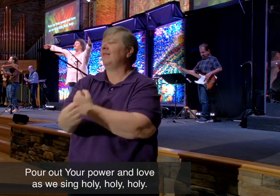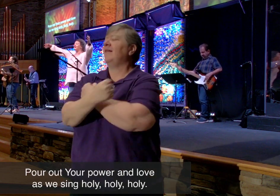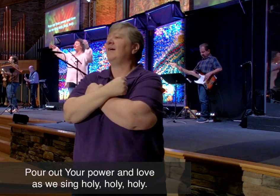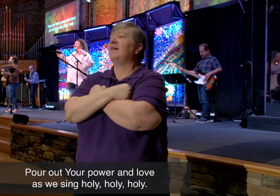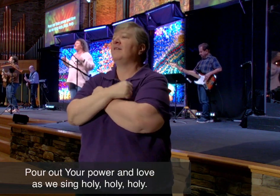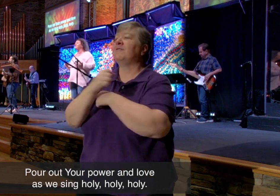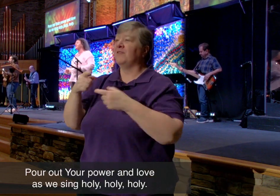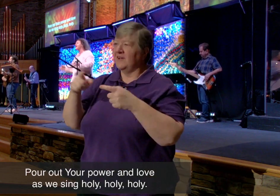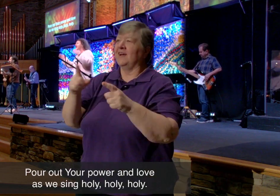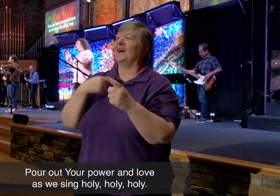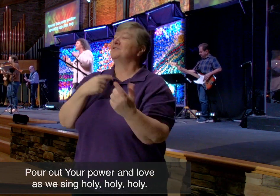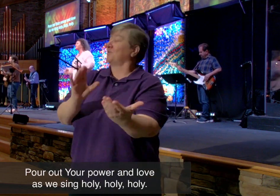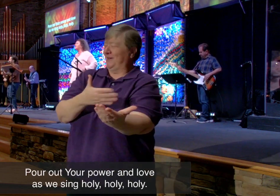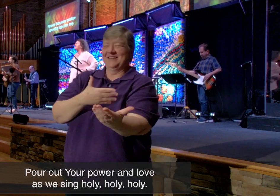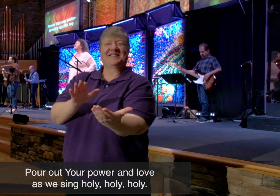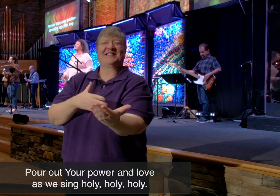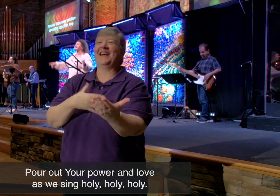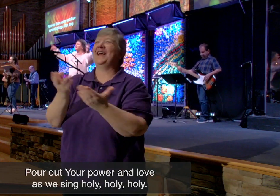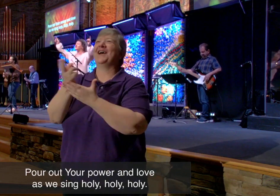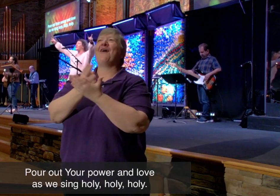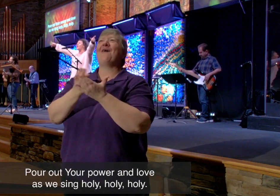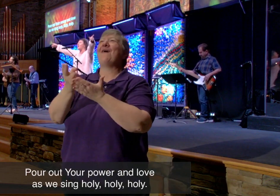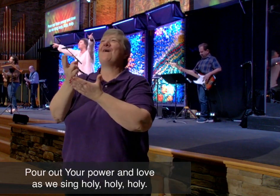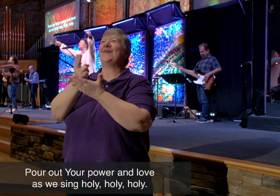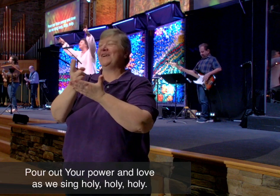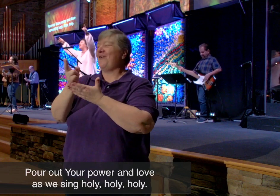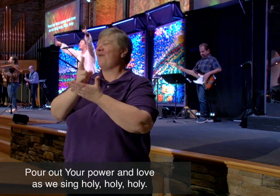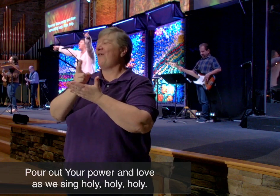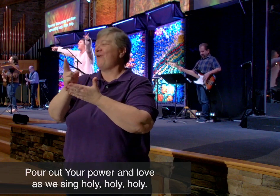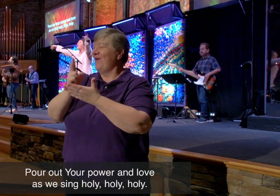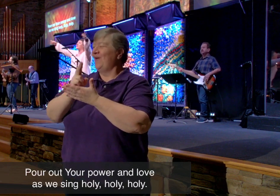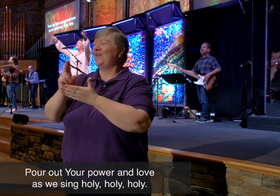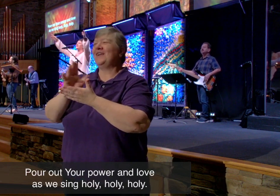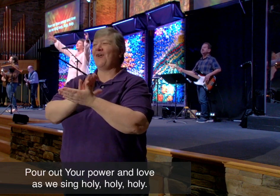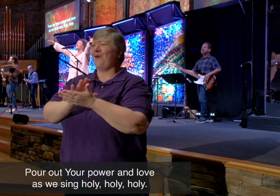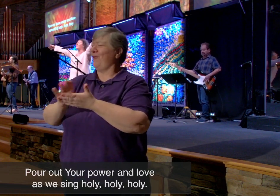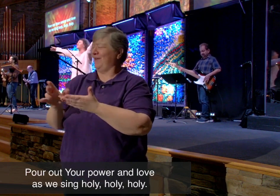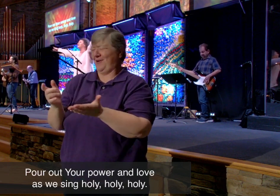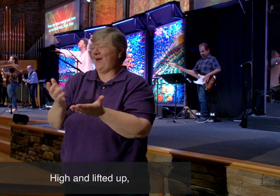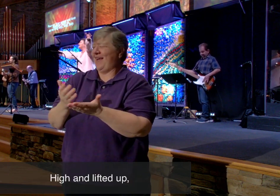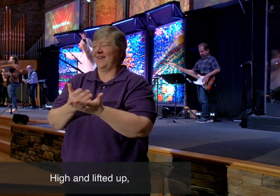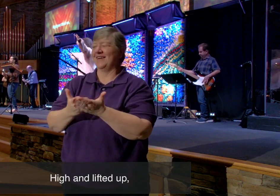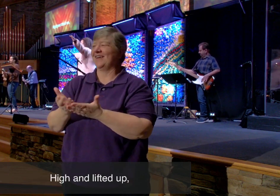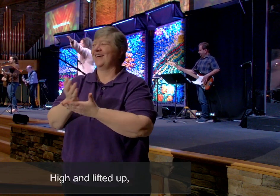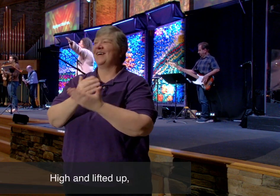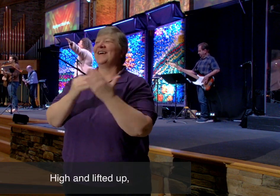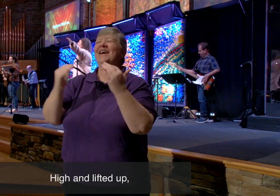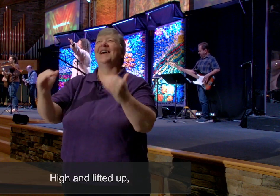Your power and love as we sing, holy, holy.